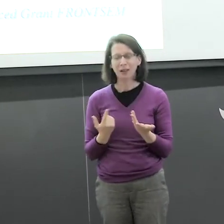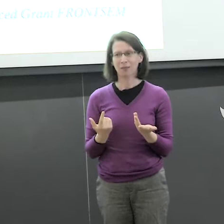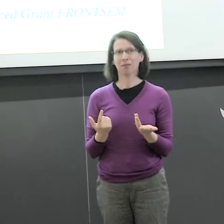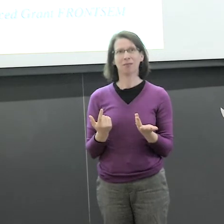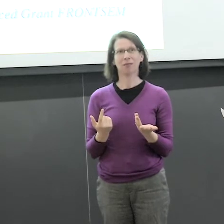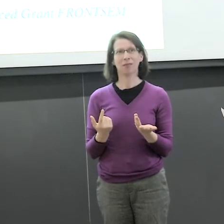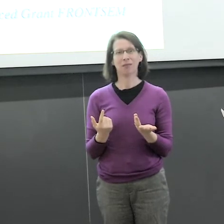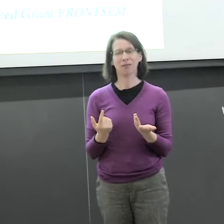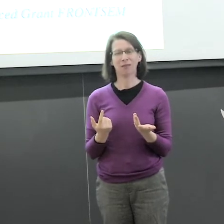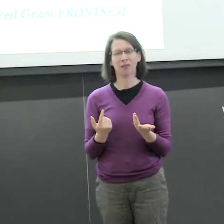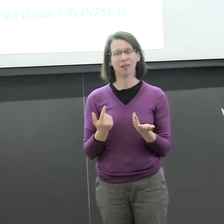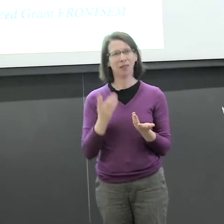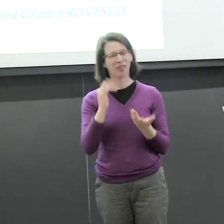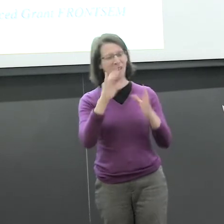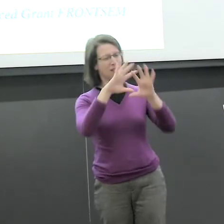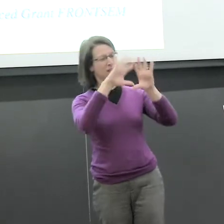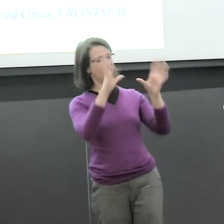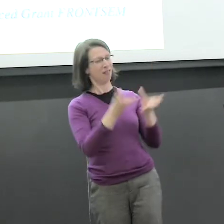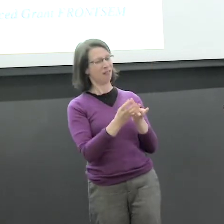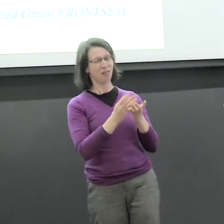what do they remind you of?